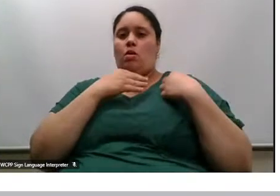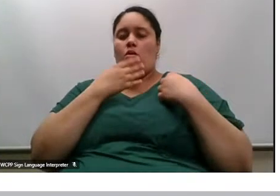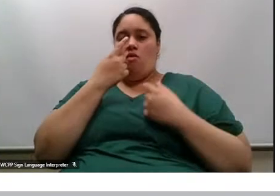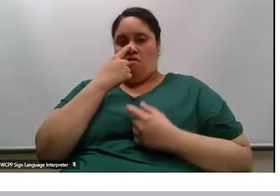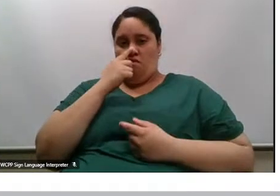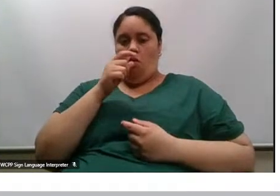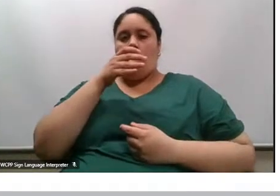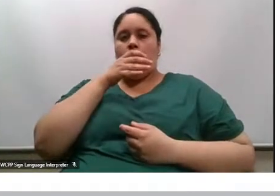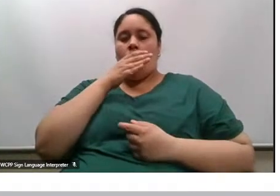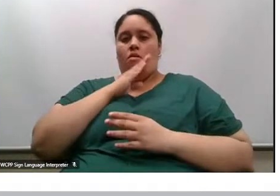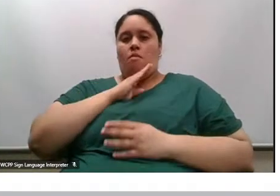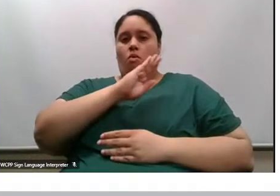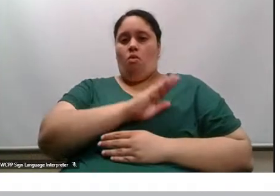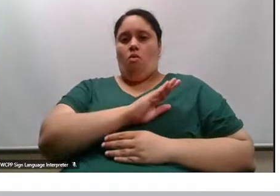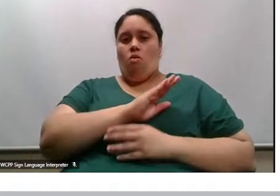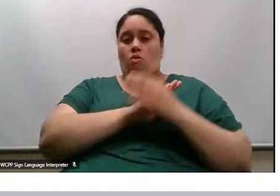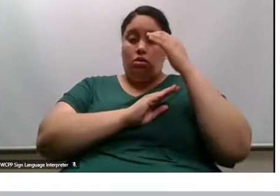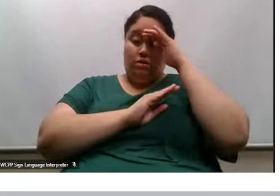board